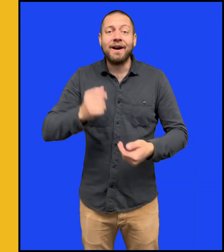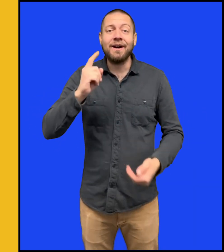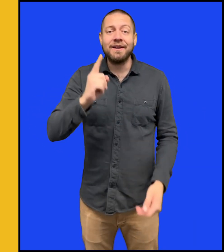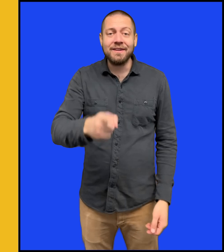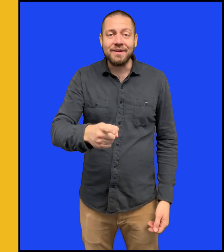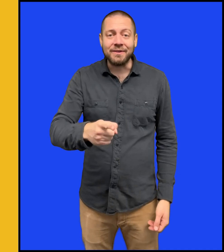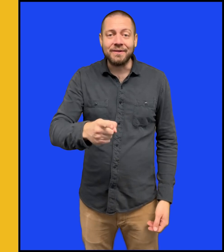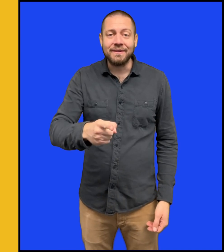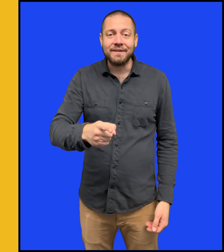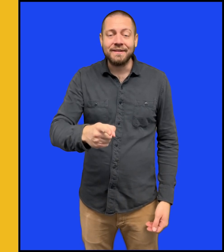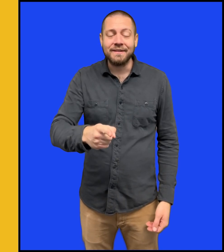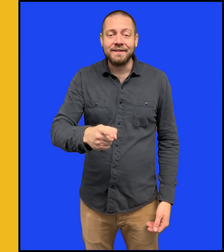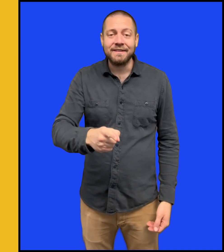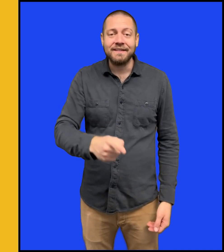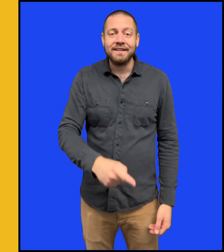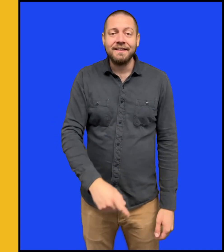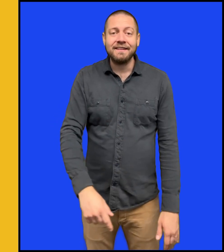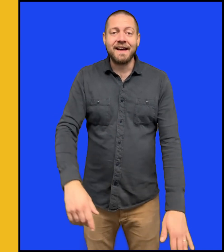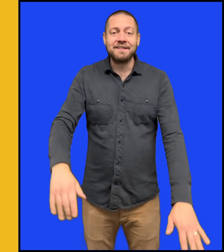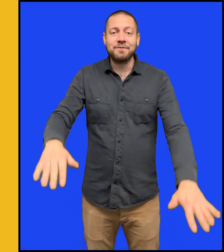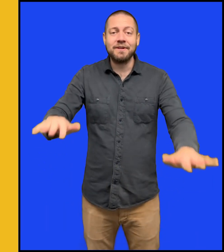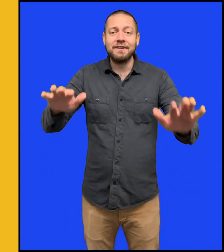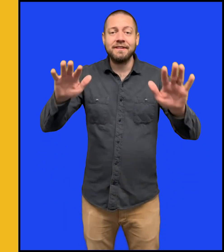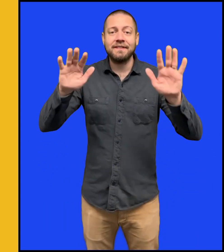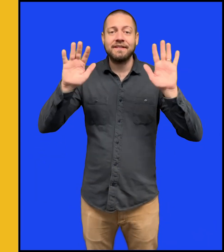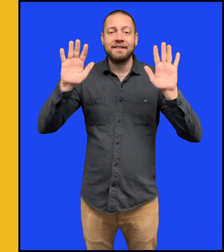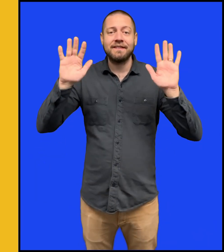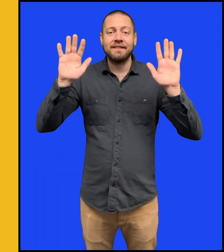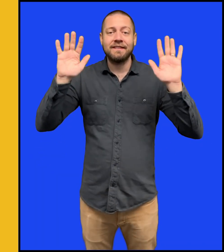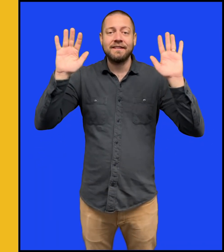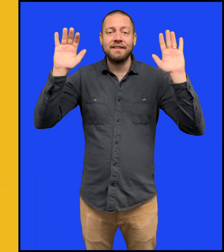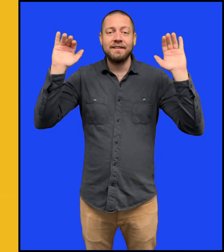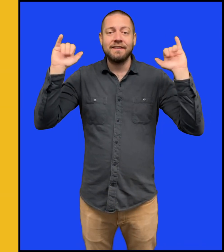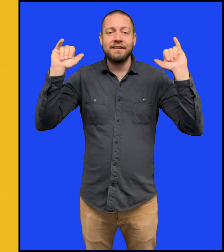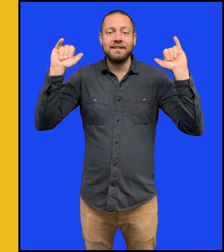How are you? Last word.